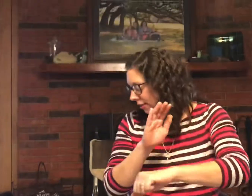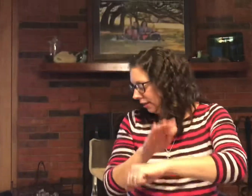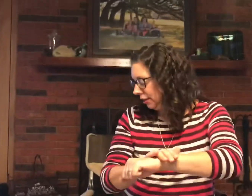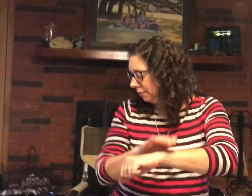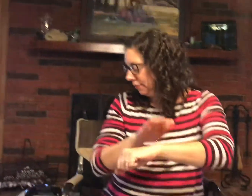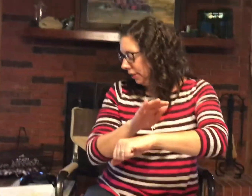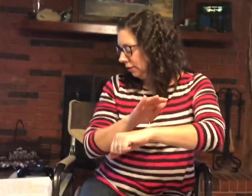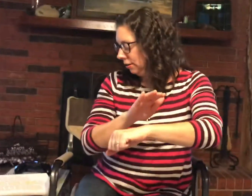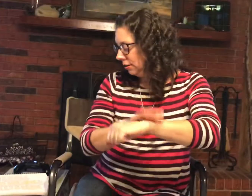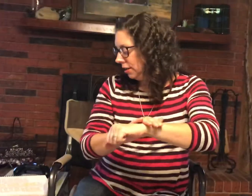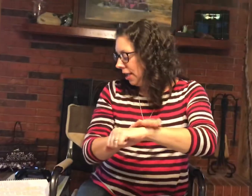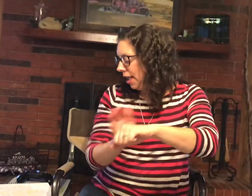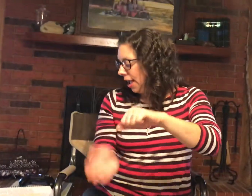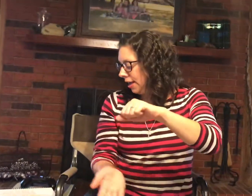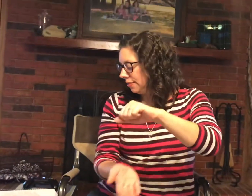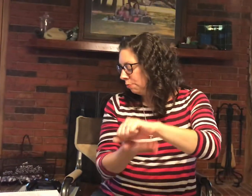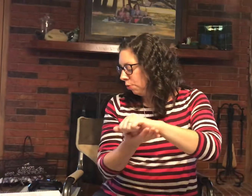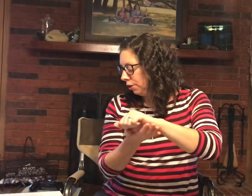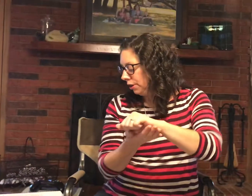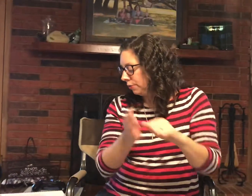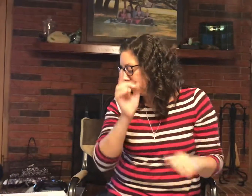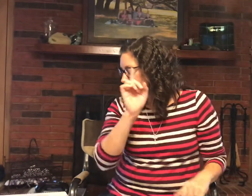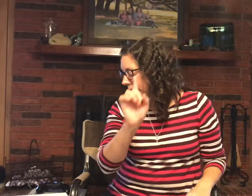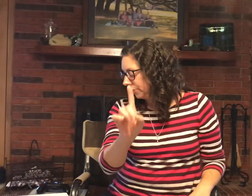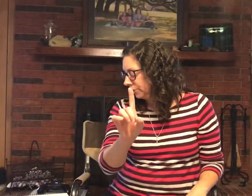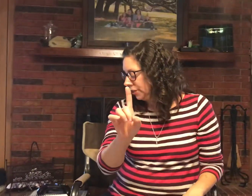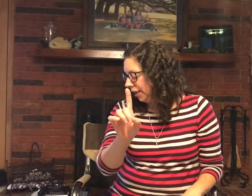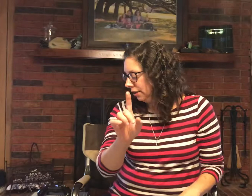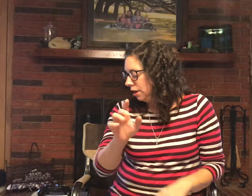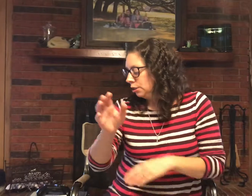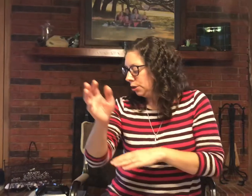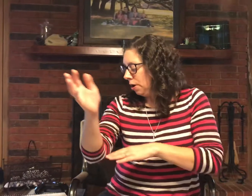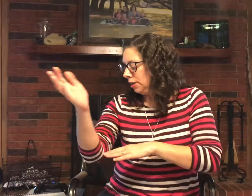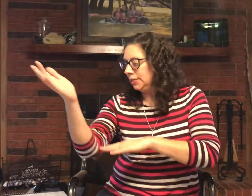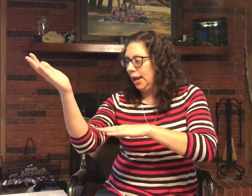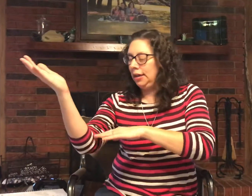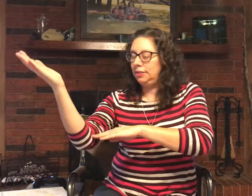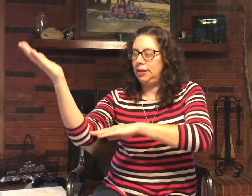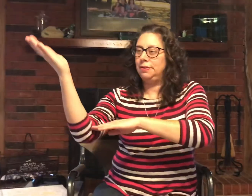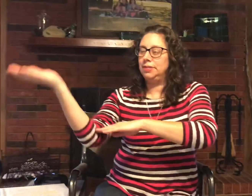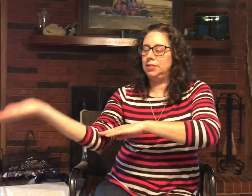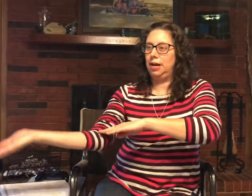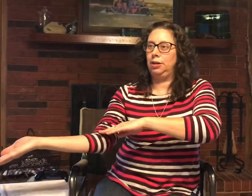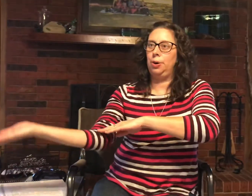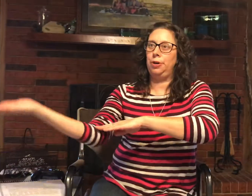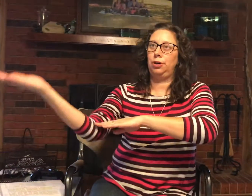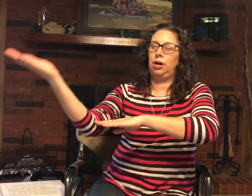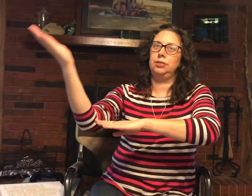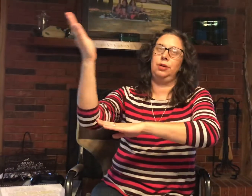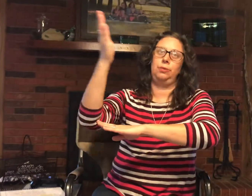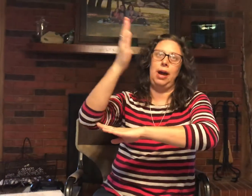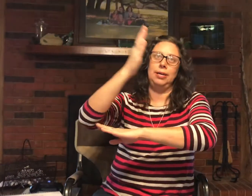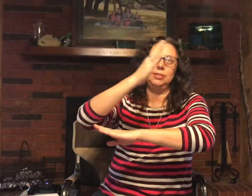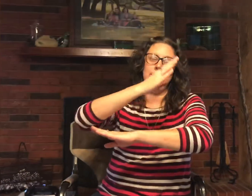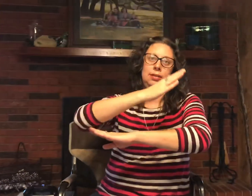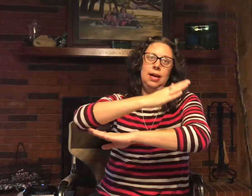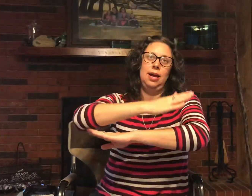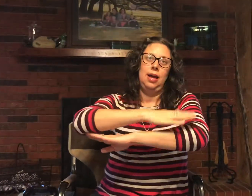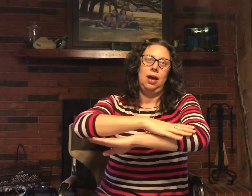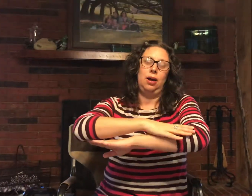The evening and the morning were the first day. So on day, think of the sun going across the horizon, or